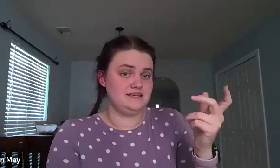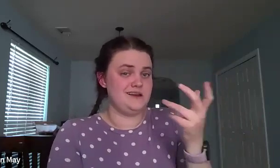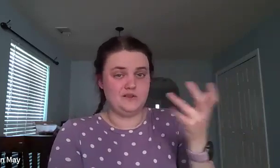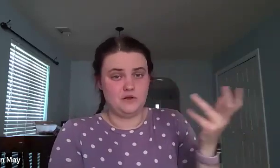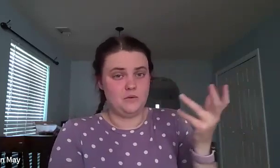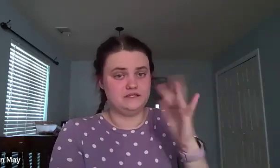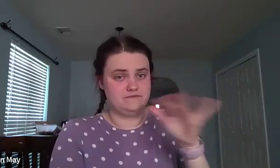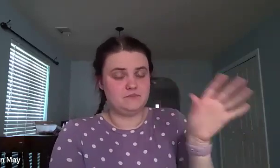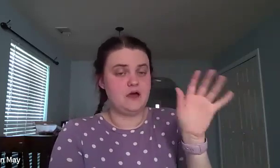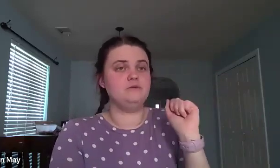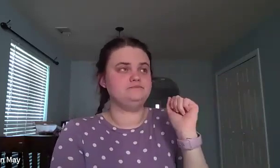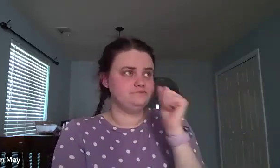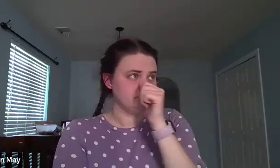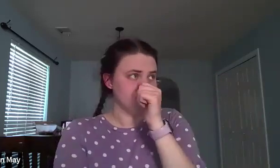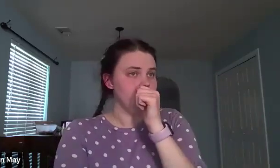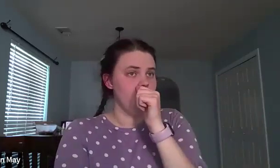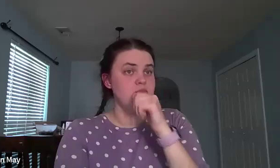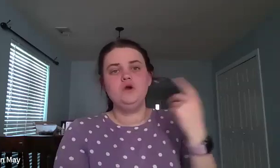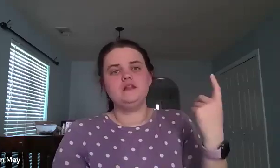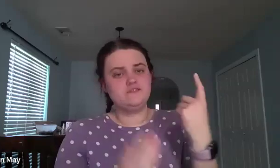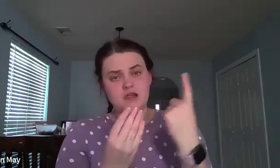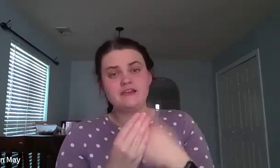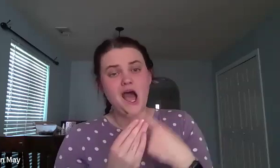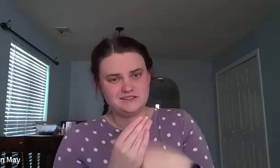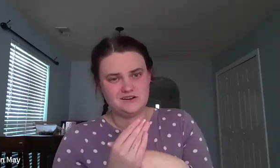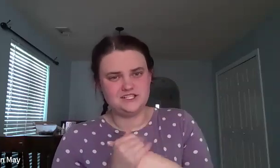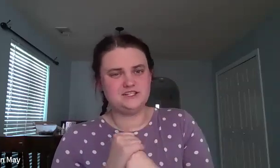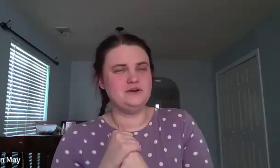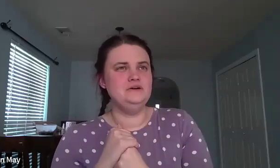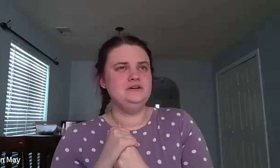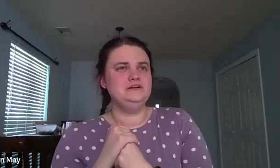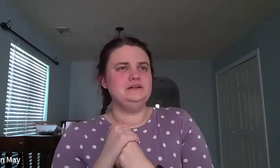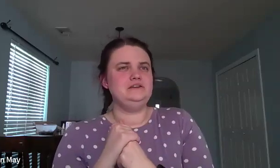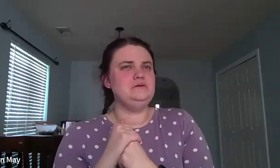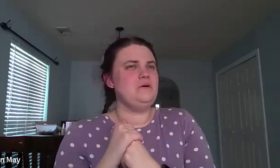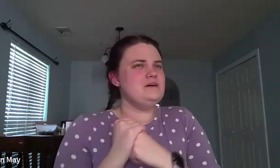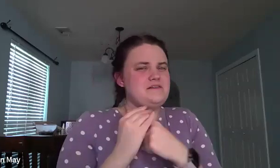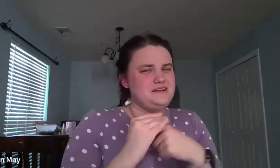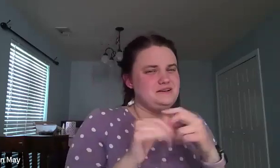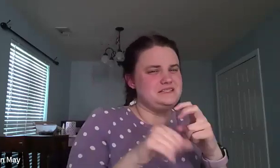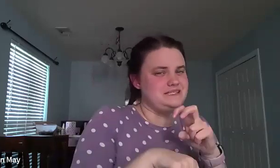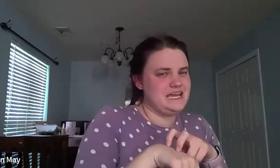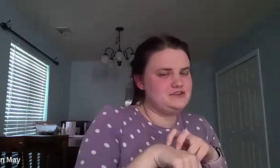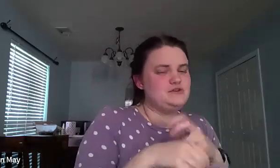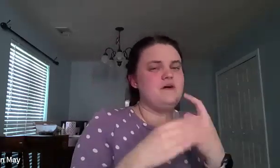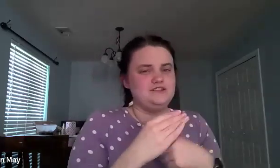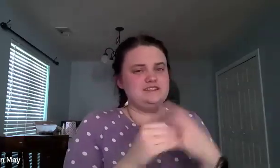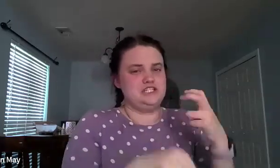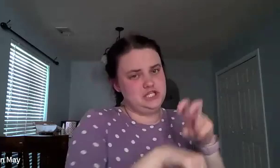It's not a long one to spell. Or like if you're having hot dogs, you know, you don't always have hot dogs and potatoes, you have hot dogs and